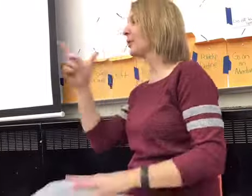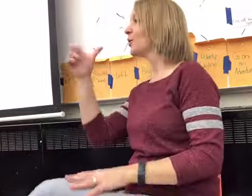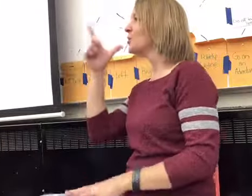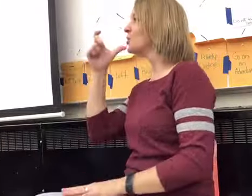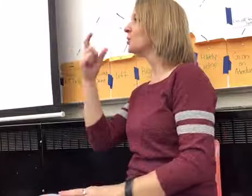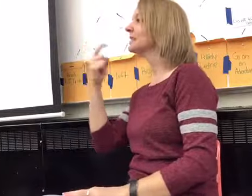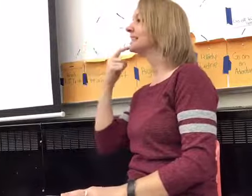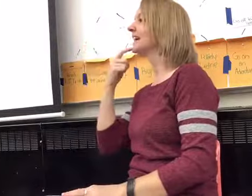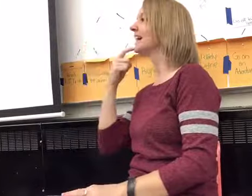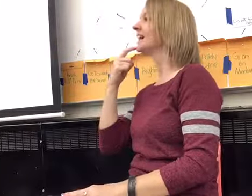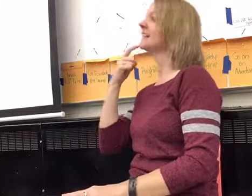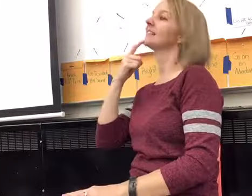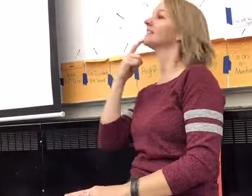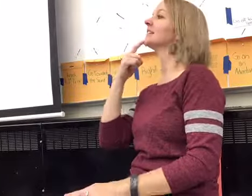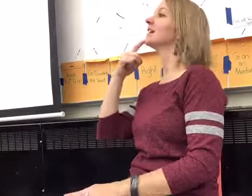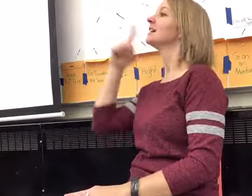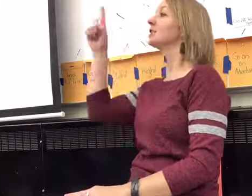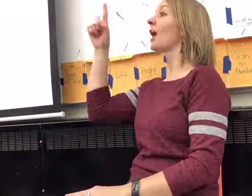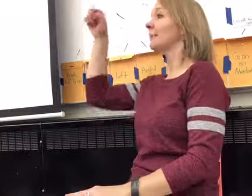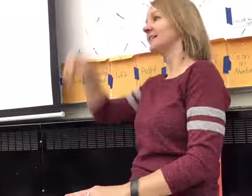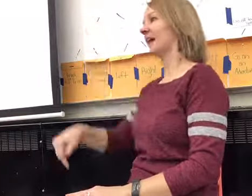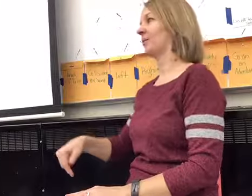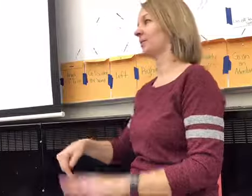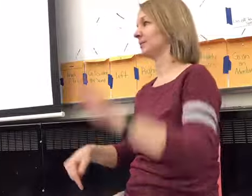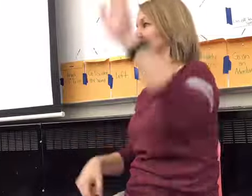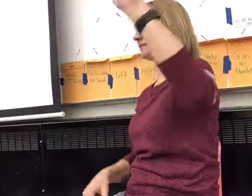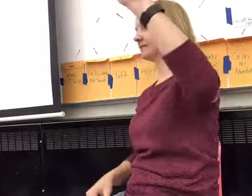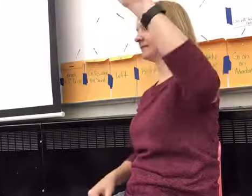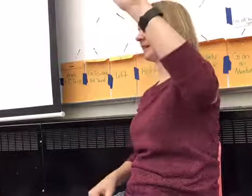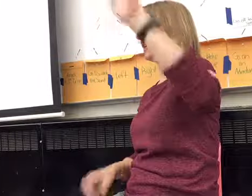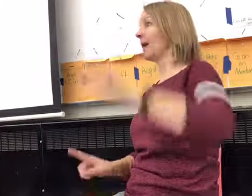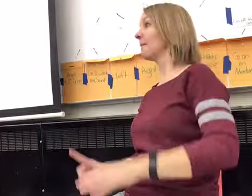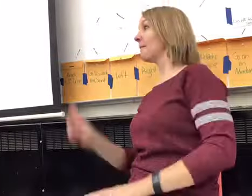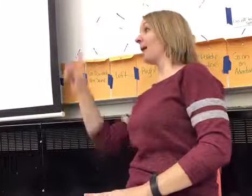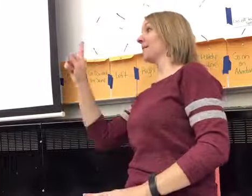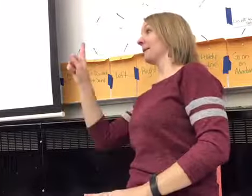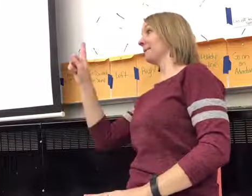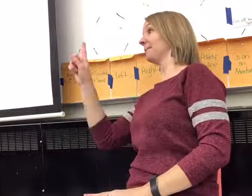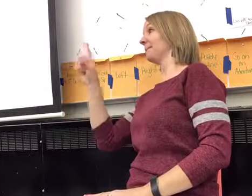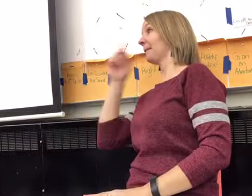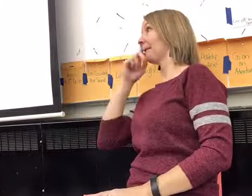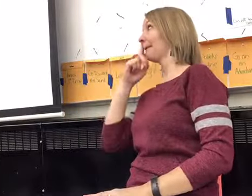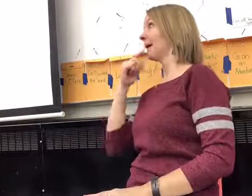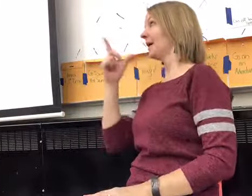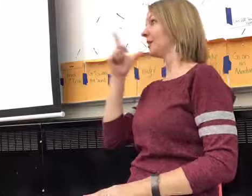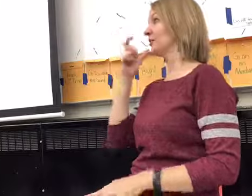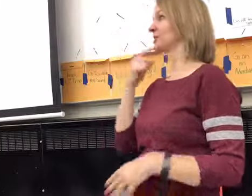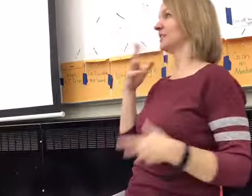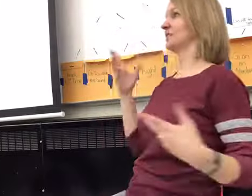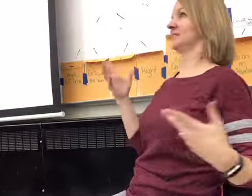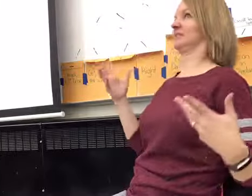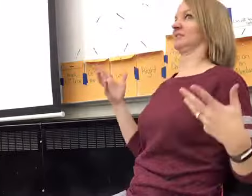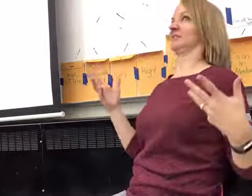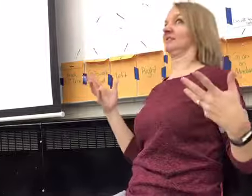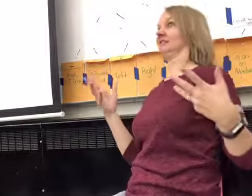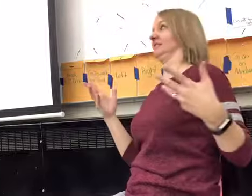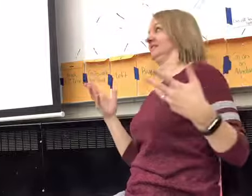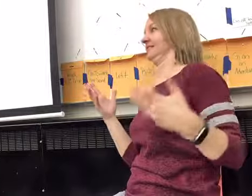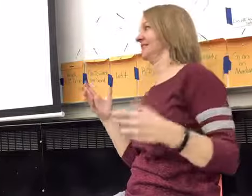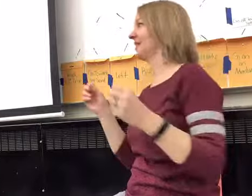going to sweep from top down? Who says bottom up? And then who are like the 6 people who didn't raise their hand? Okay? Yeah, a